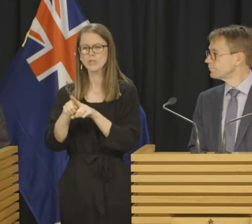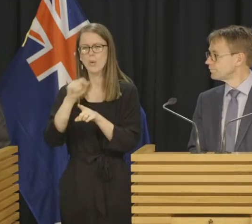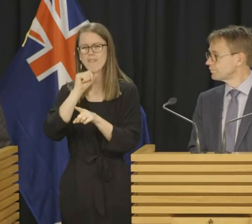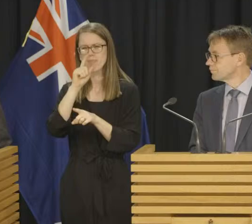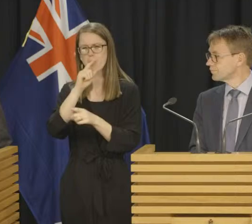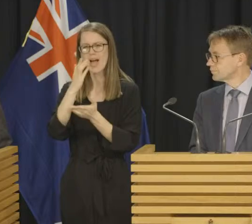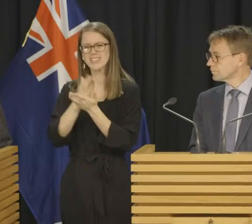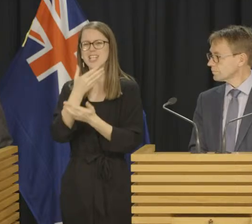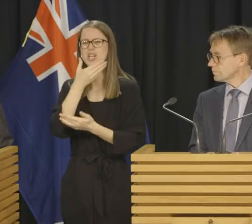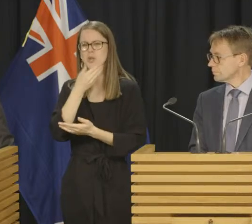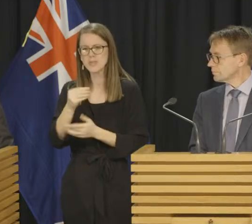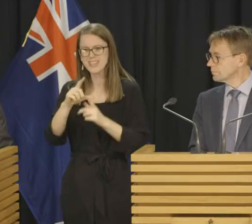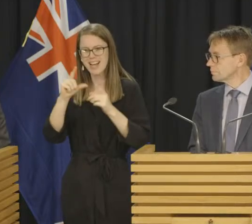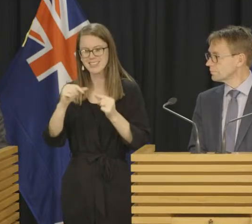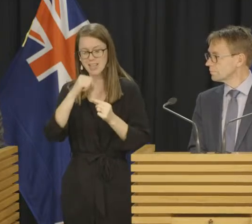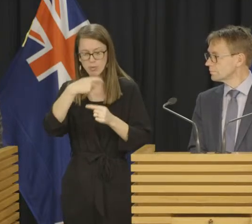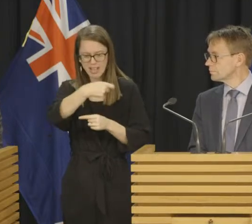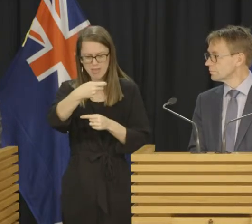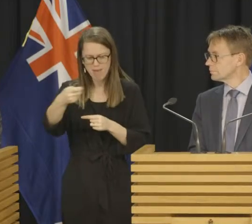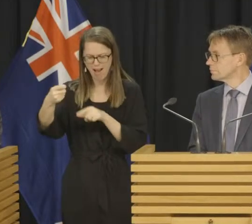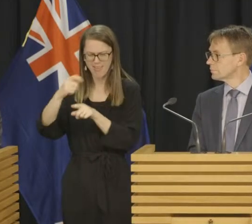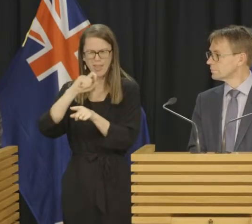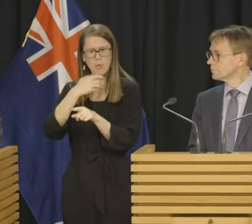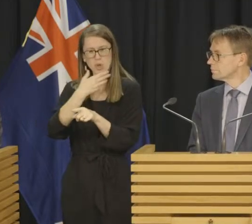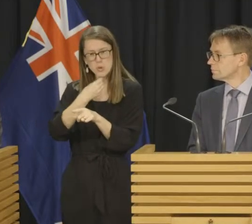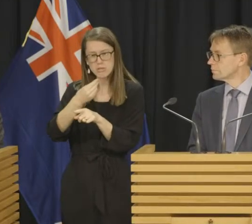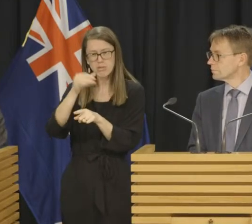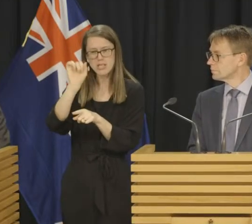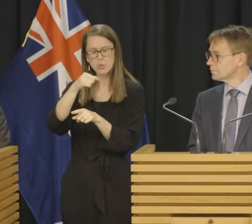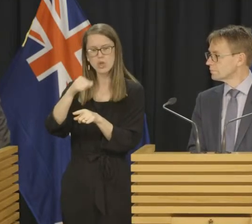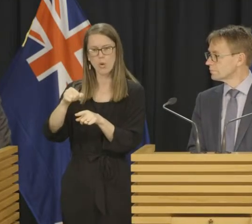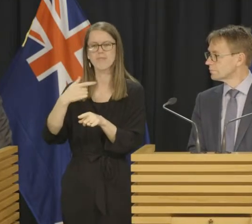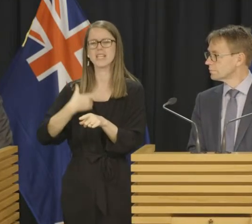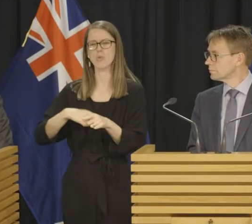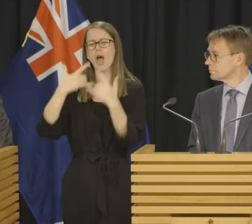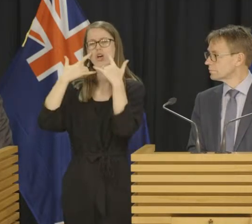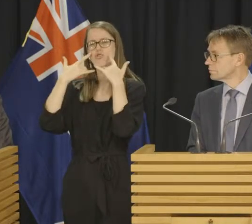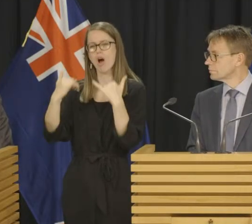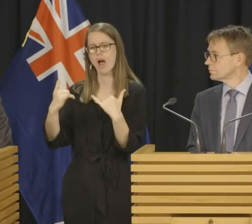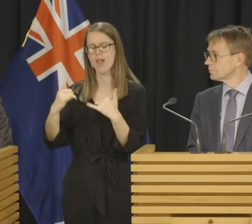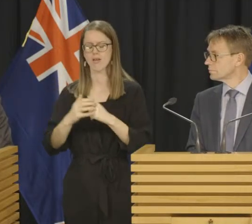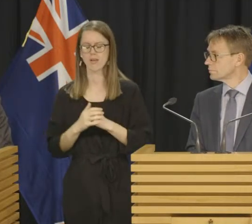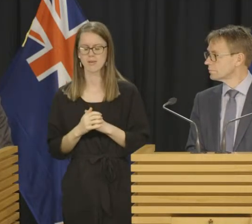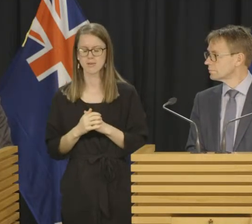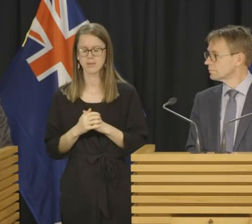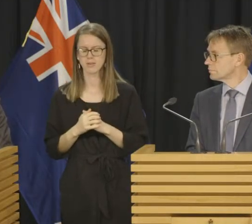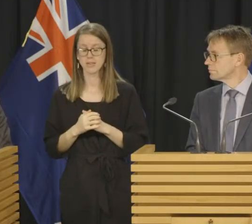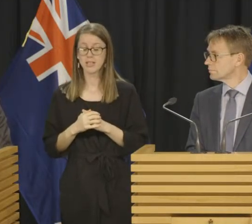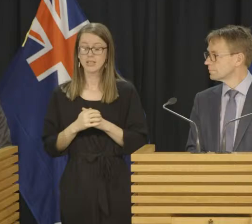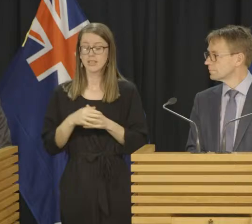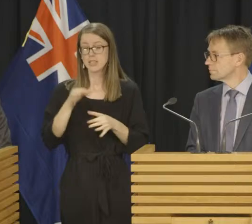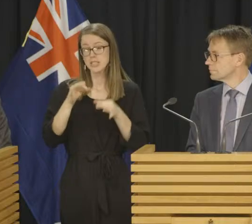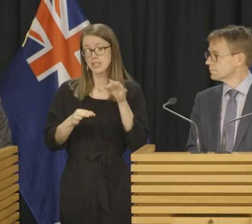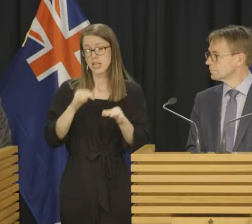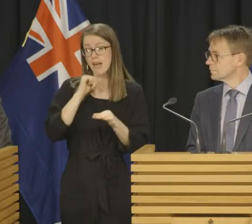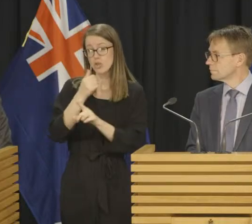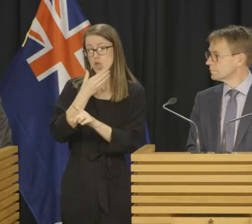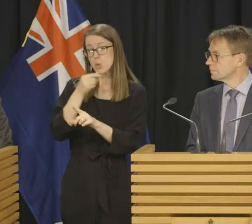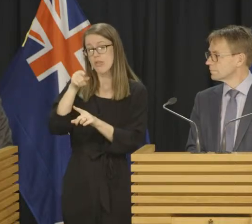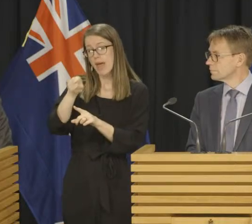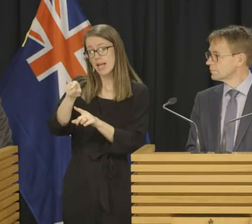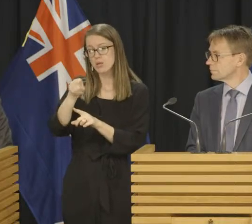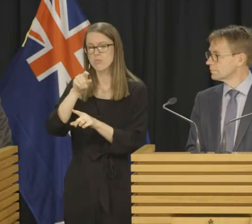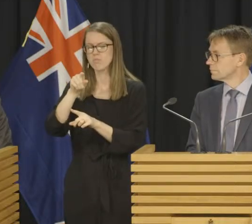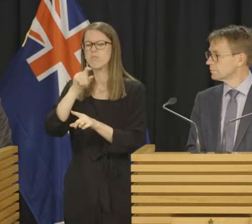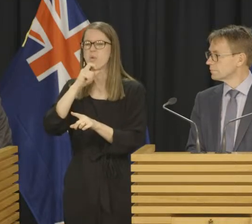use the cards if we were to roll them out more widely. A decision on whether to continue with the COVID card will be made